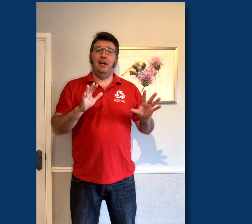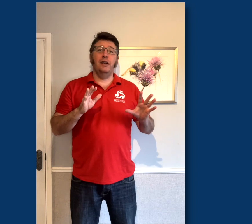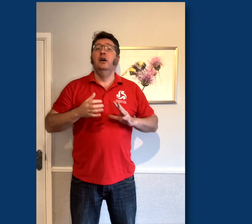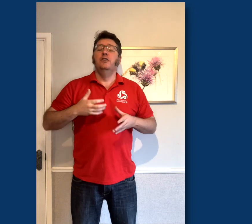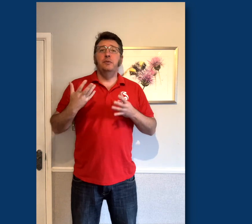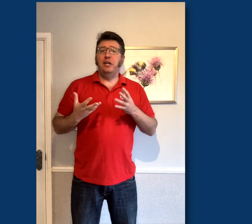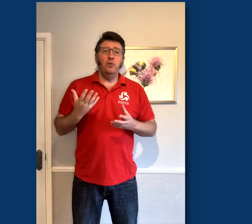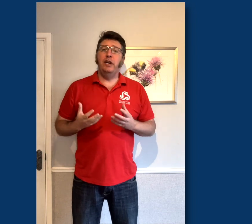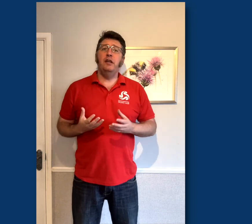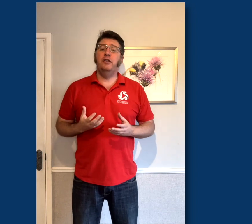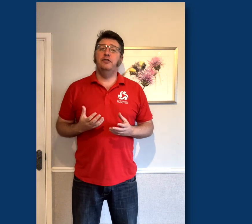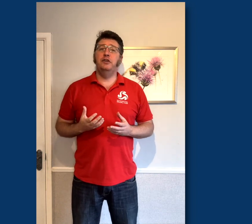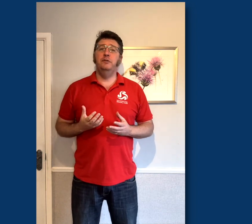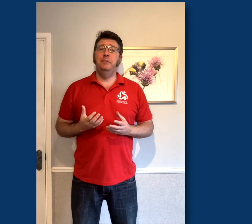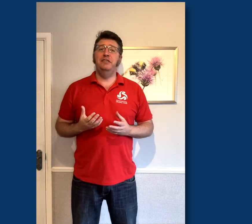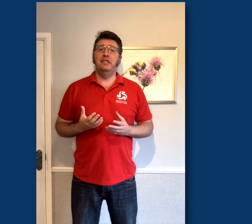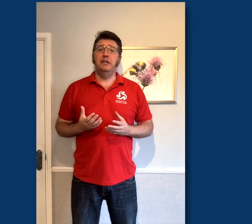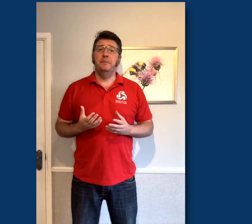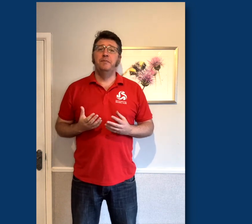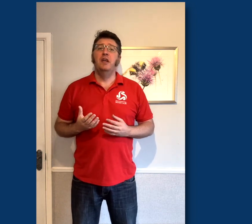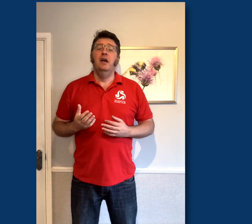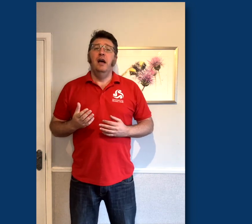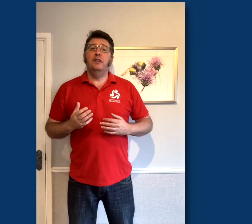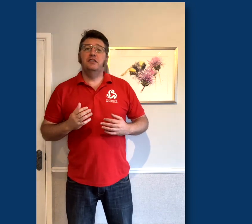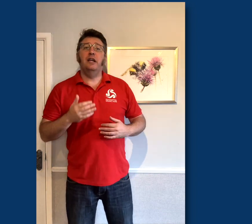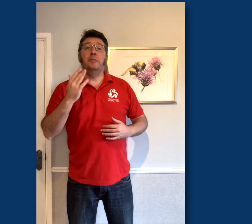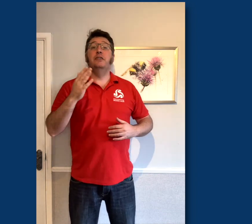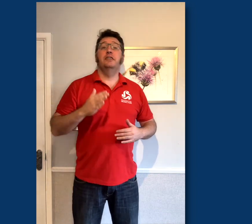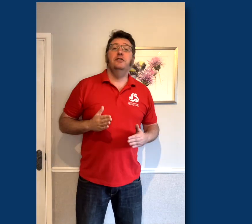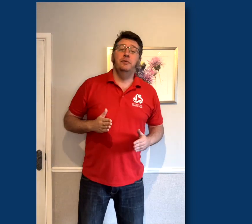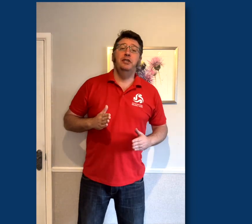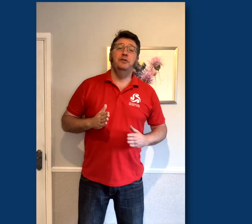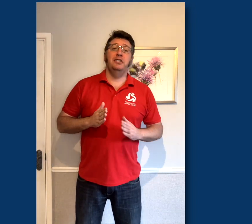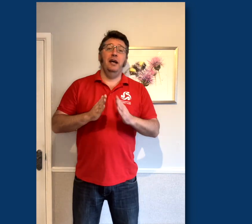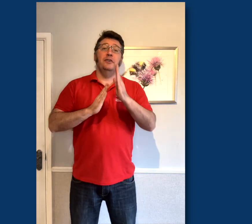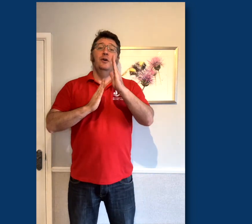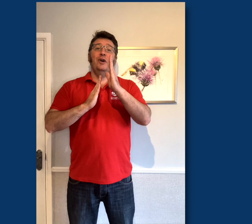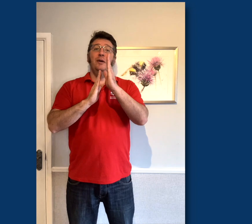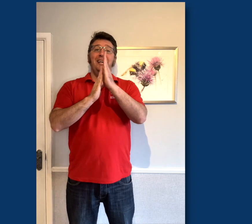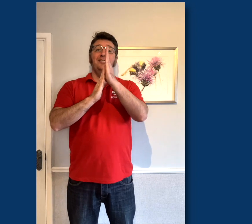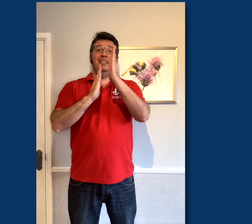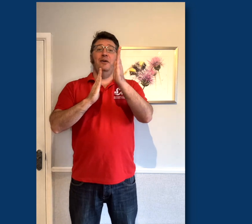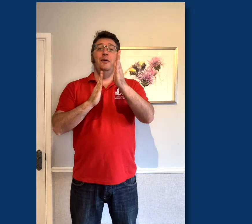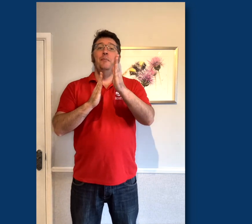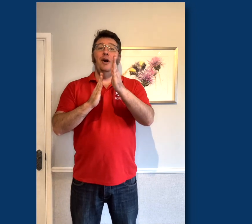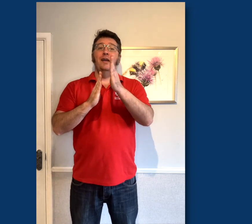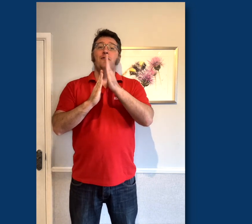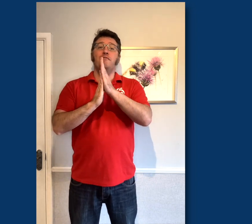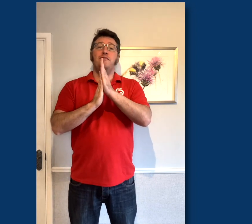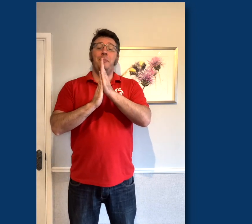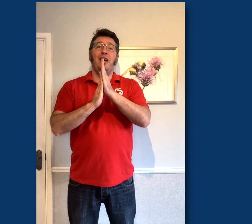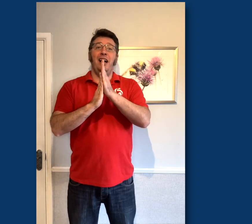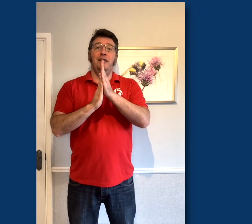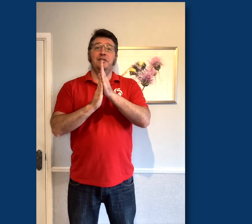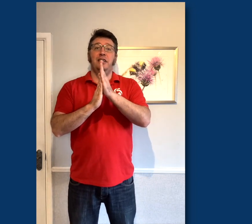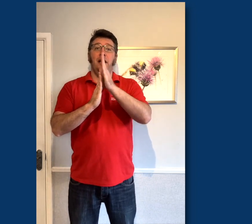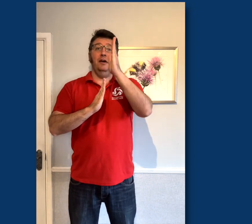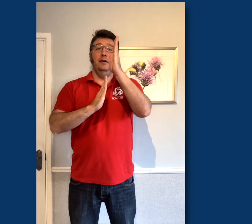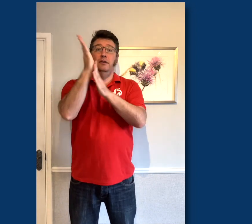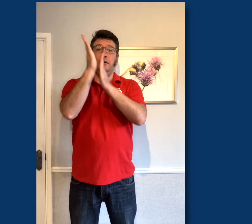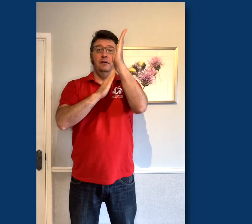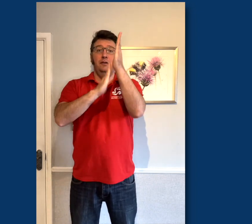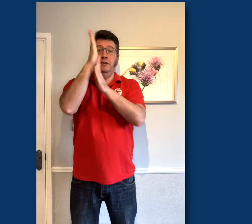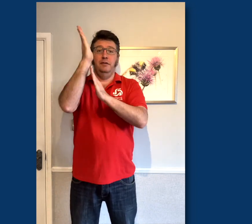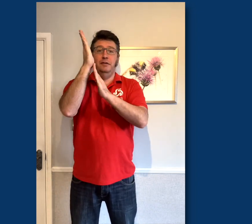sounding track, so we don't want anything too busy. Instead, I'm going to teach you a new sound. We're going to make a sound by rubbing our hands